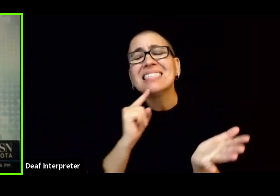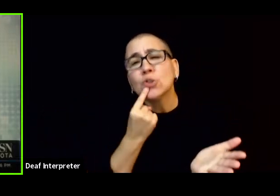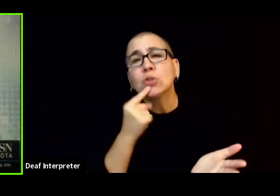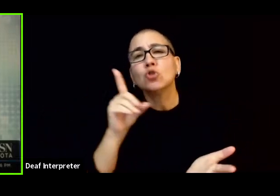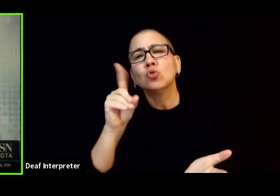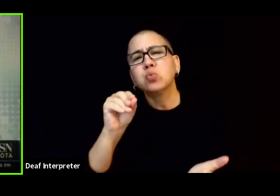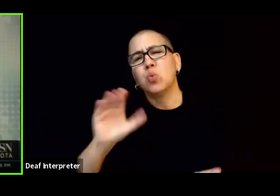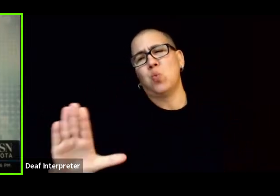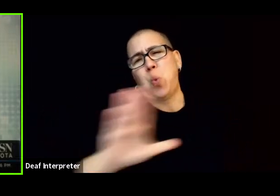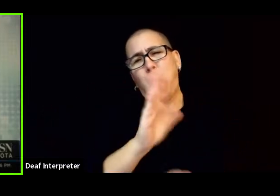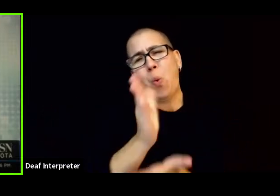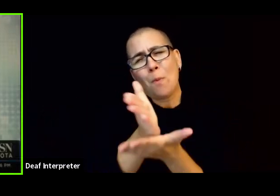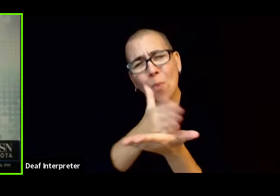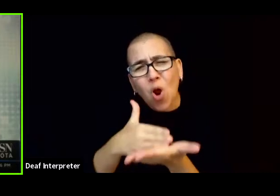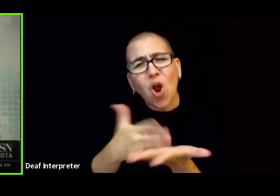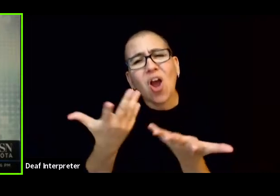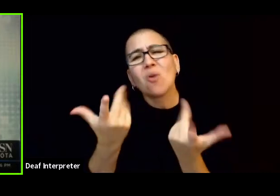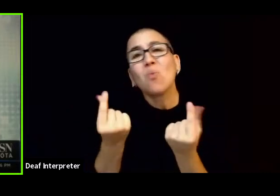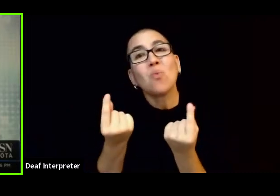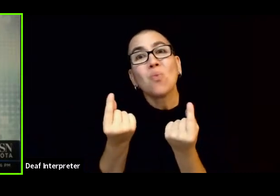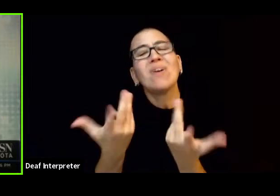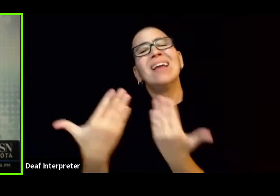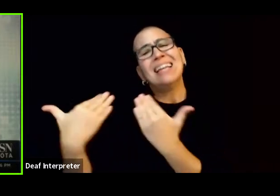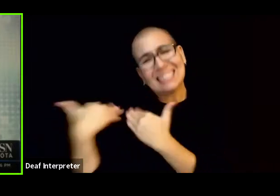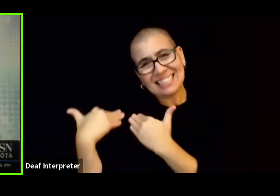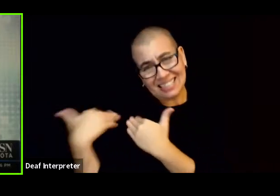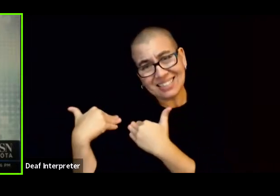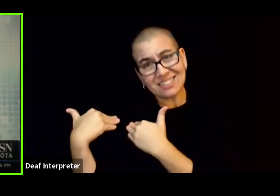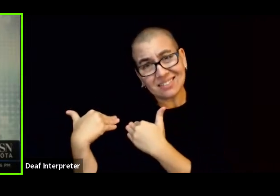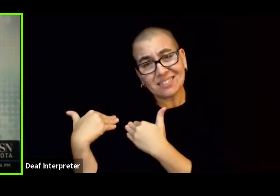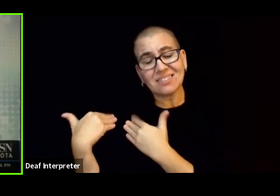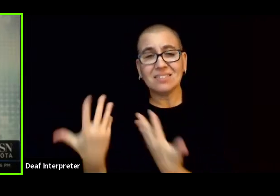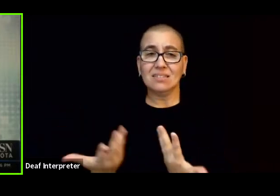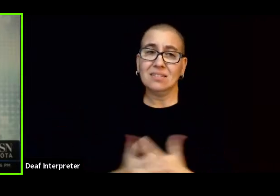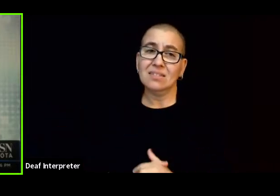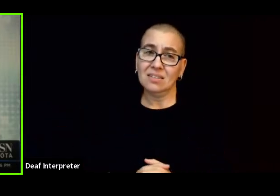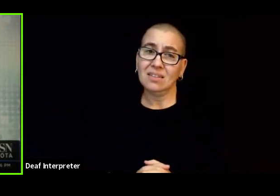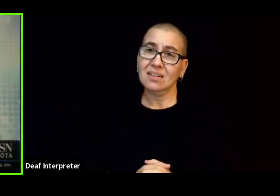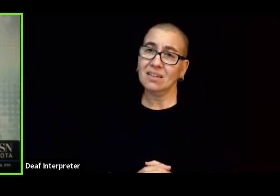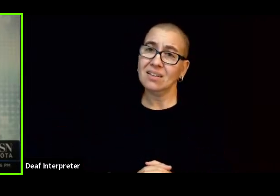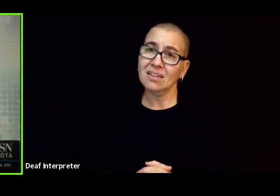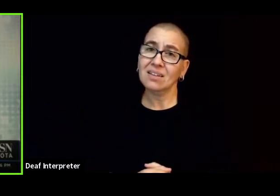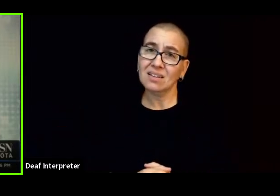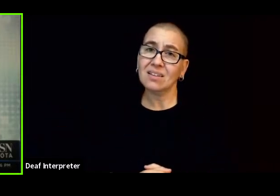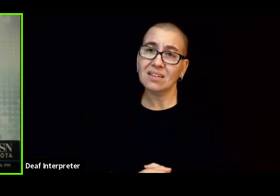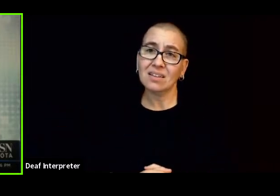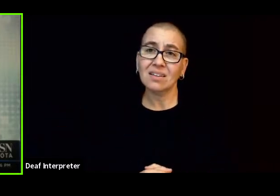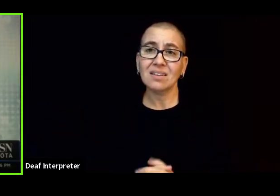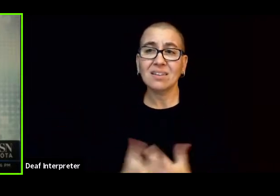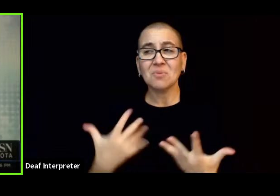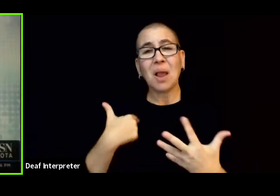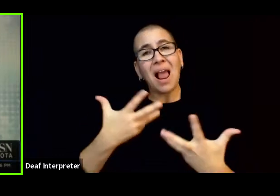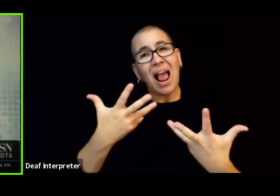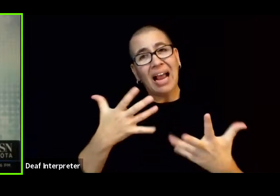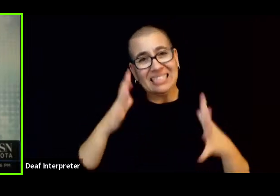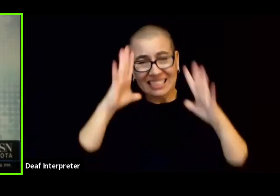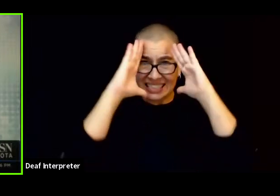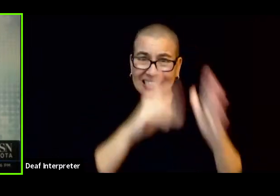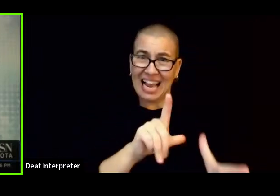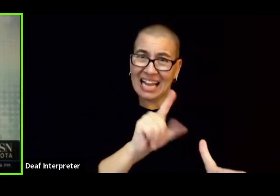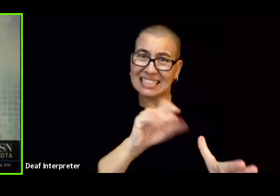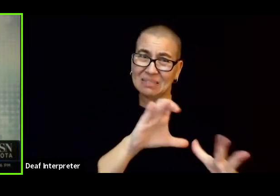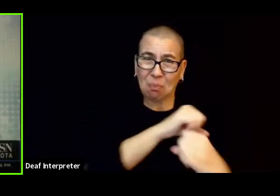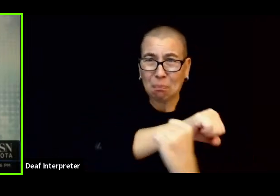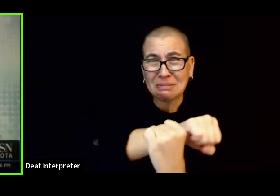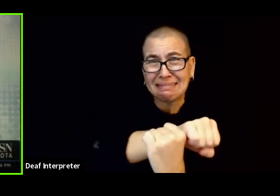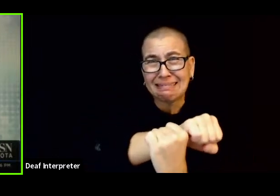made such really impressive progress in these high-risk environments in long-term care, but that progress